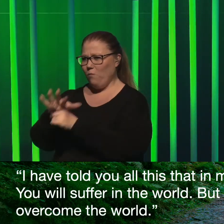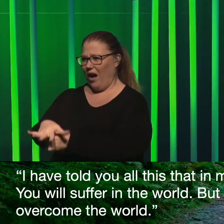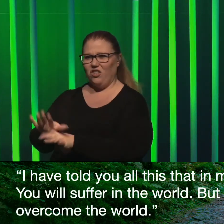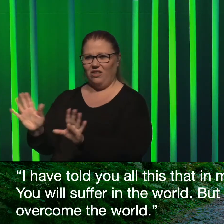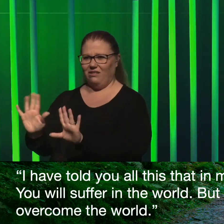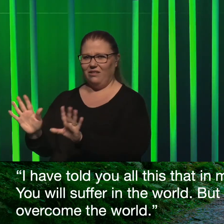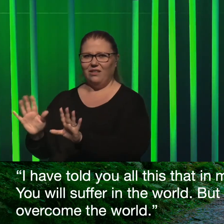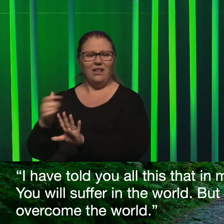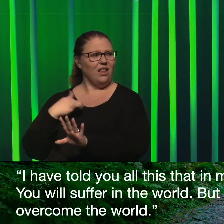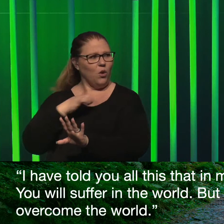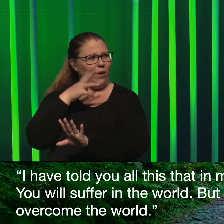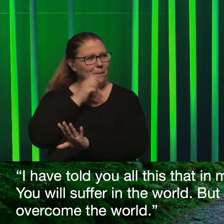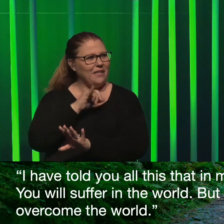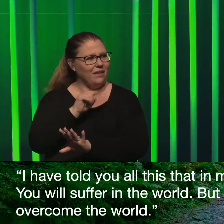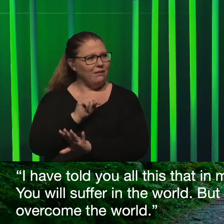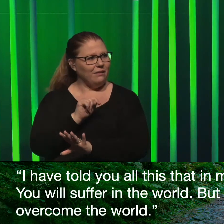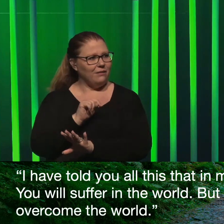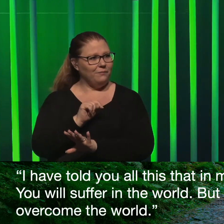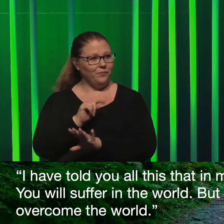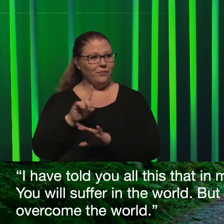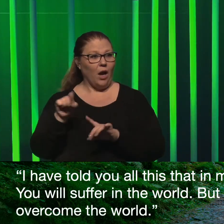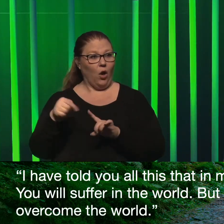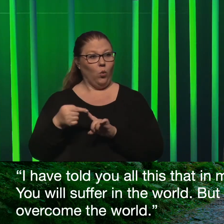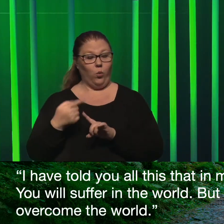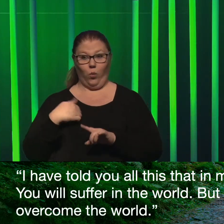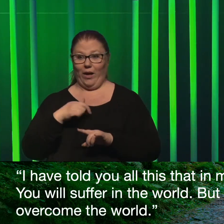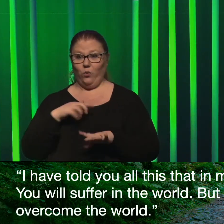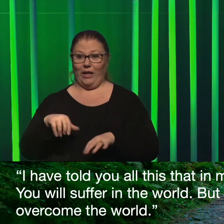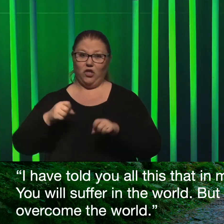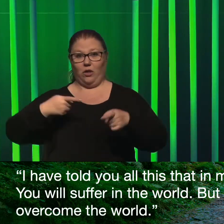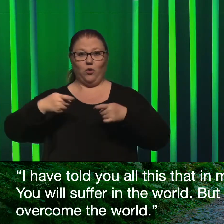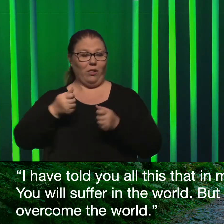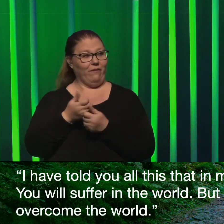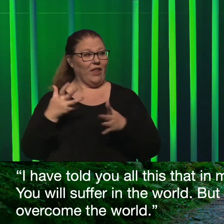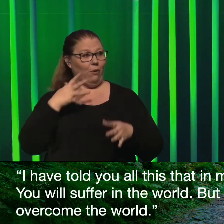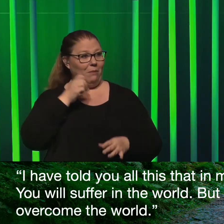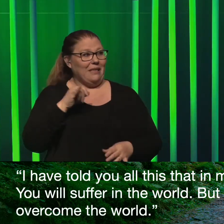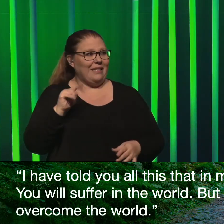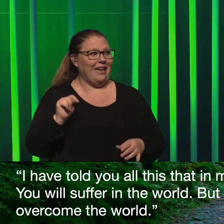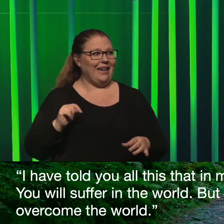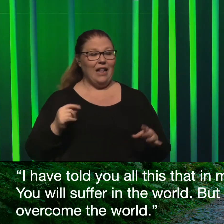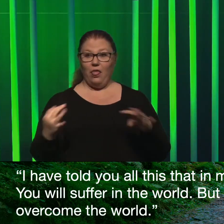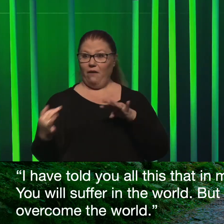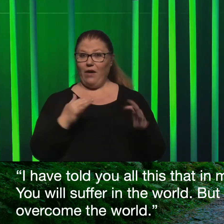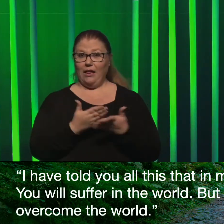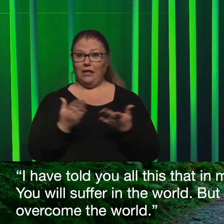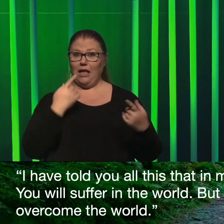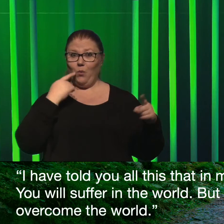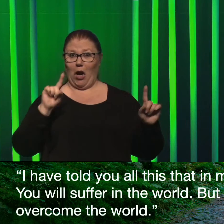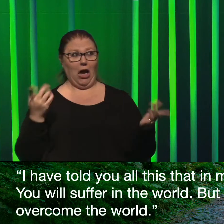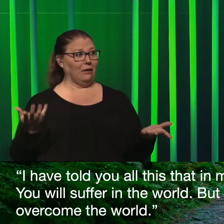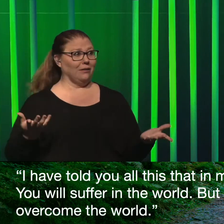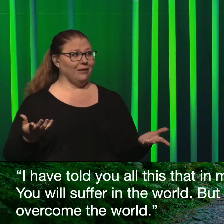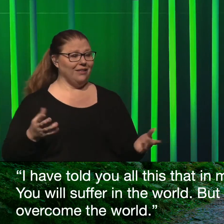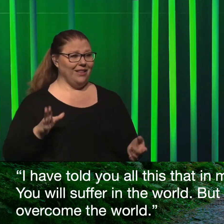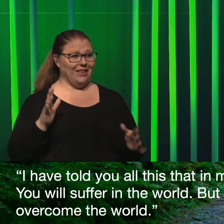We missed that somewhere along the way. Well, we missed it when we got control of things. And then we were like, hey, maybe this violence thing works. That kind of seems to be the story of